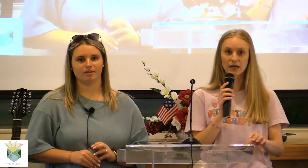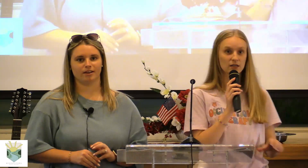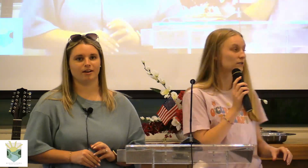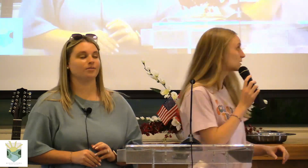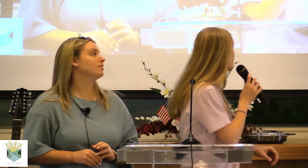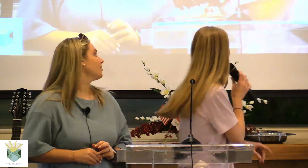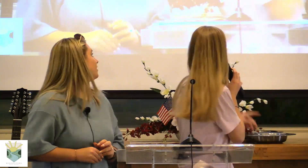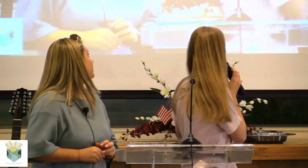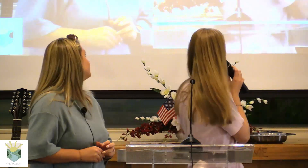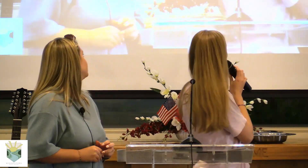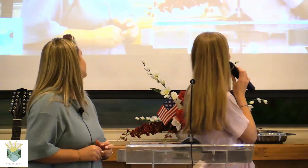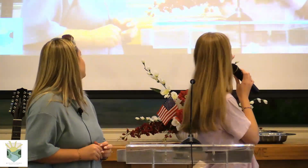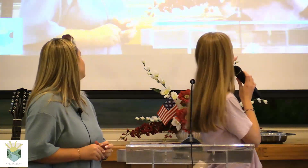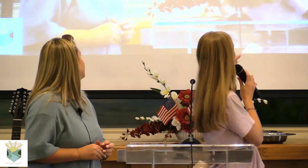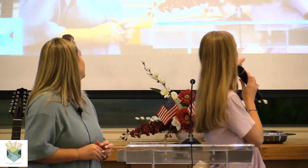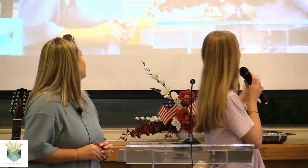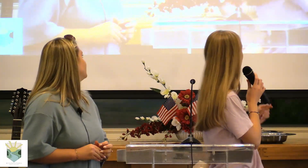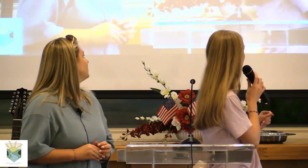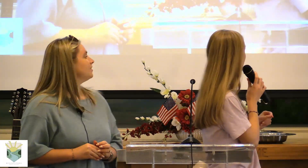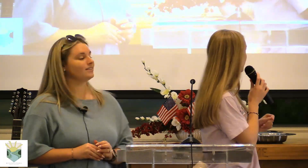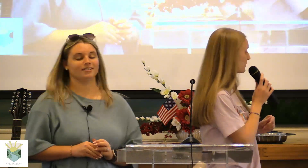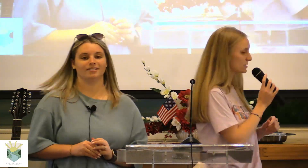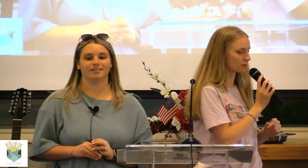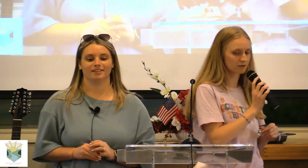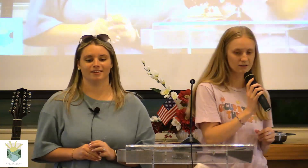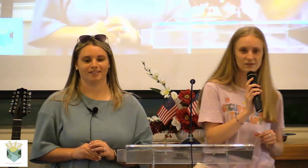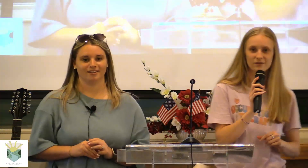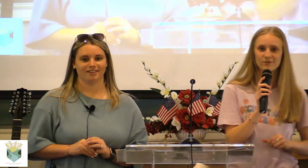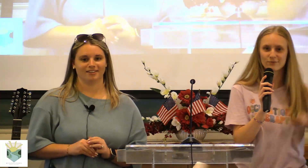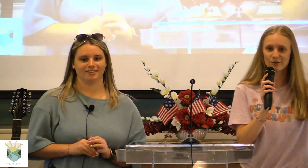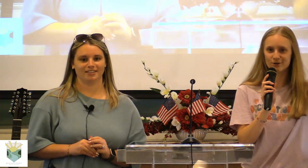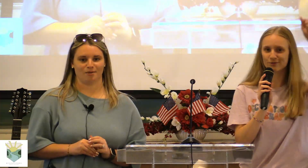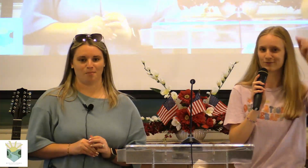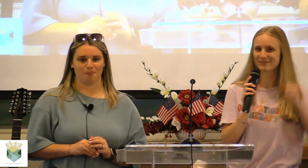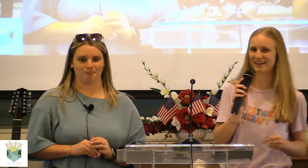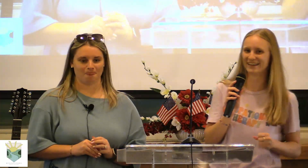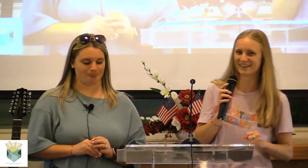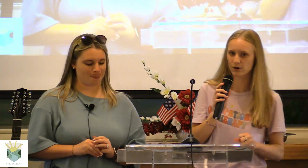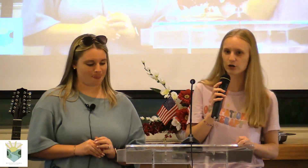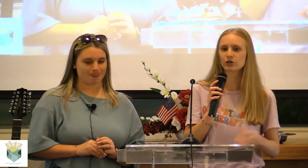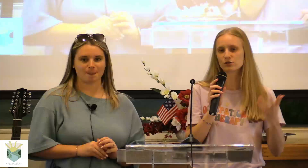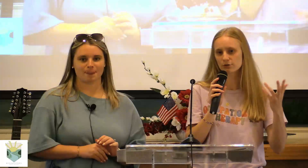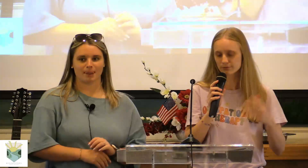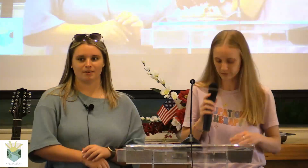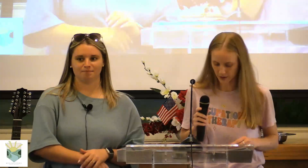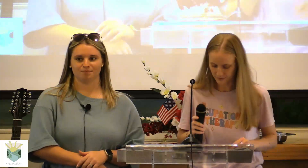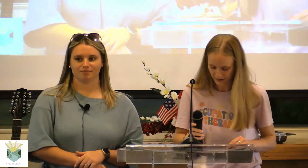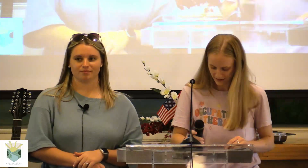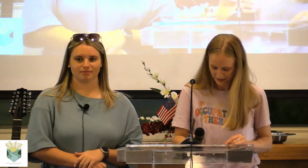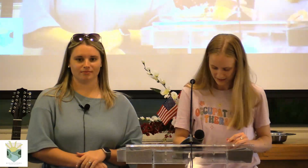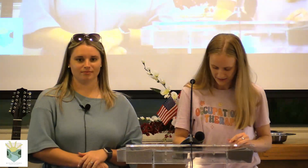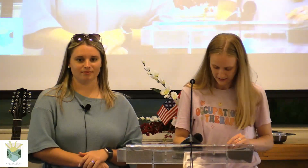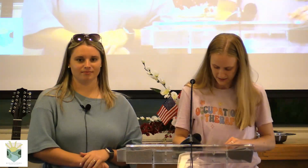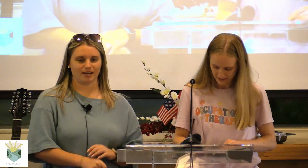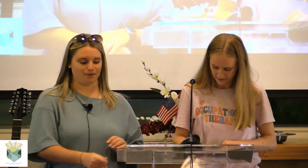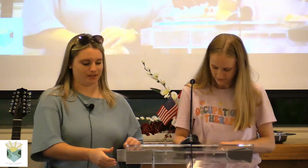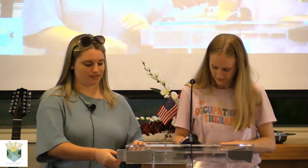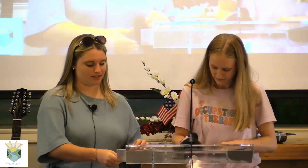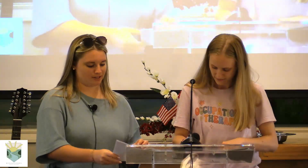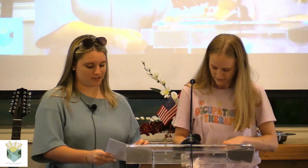Yeah, oh, okay. Yes. Yeah, you can watch this on Facebook. Woohoo. Or YouTube. Yeah. Anyways, there's that.